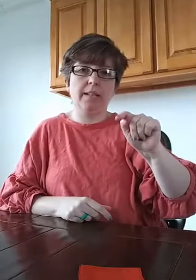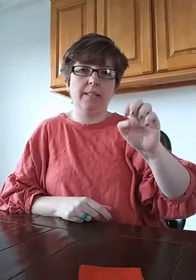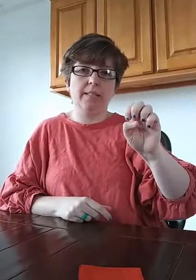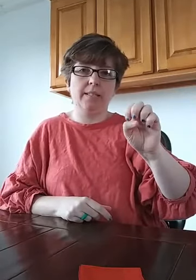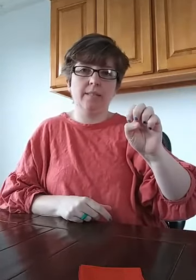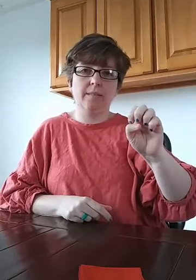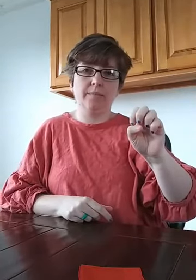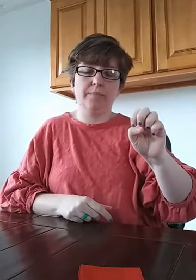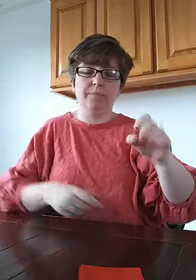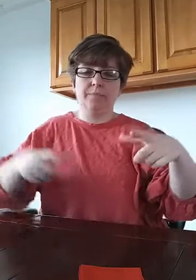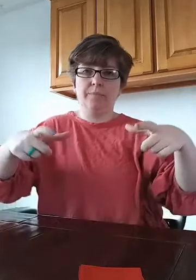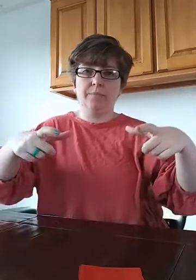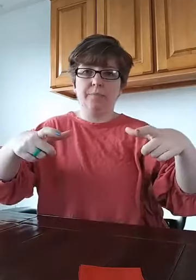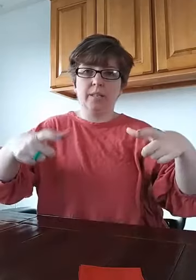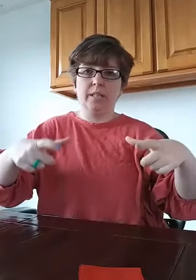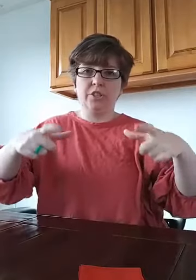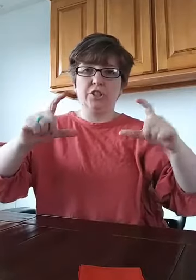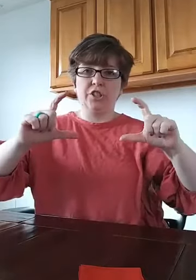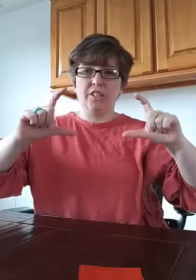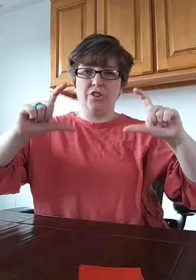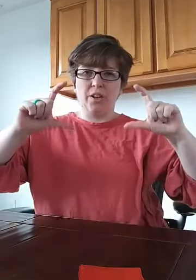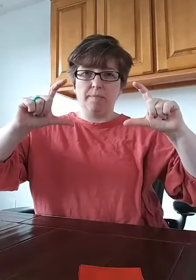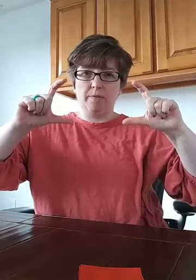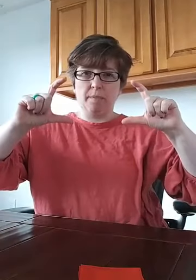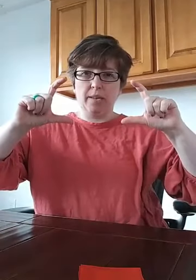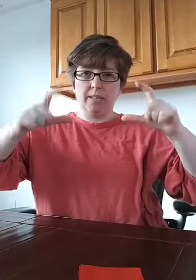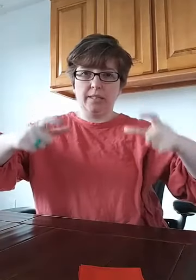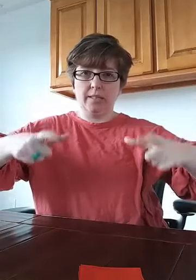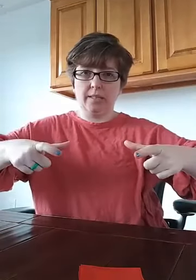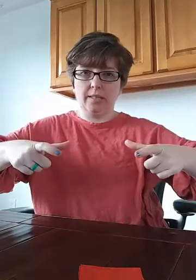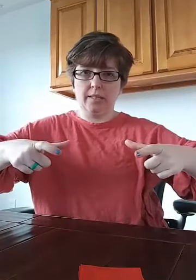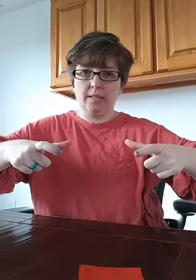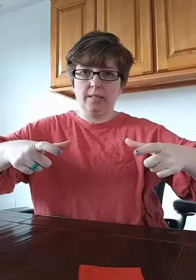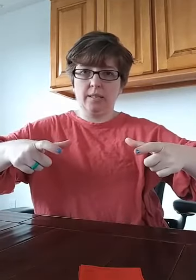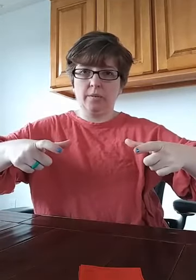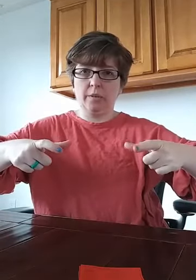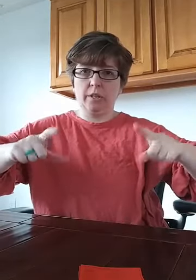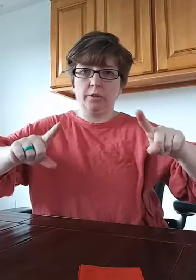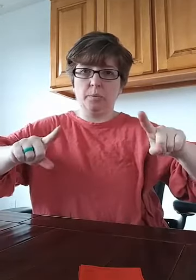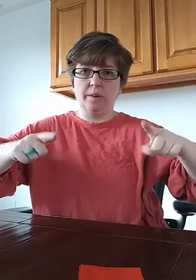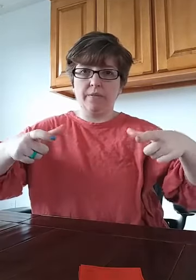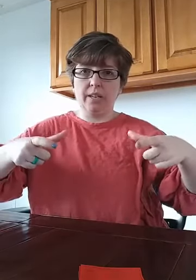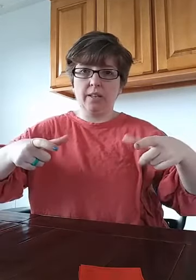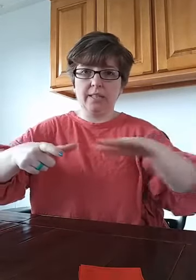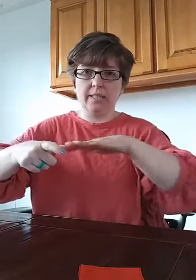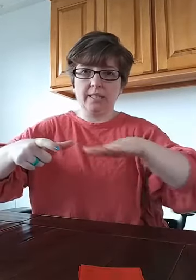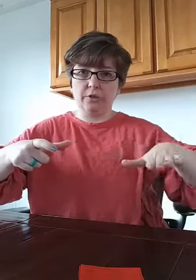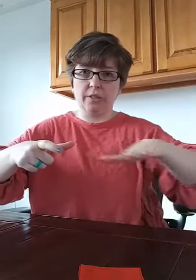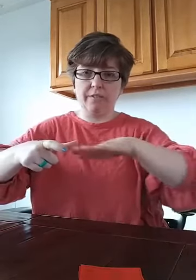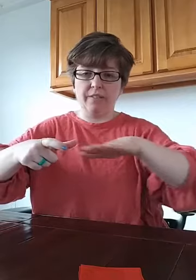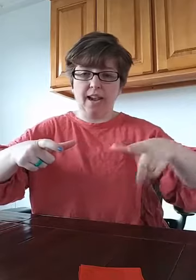it's just the shape of a plate you're going to use one finger because it's usually flat